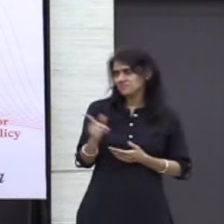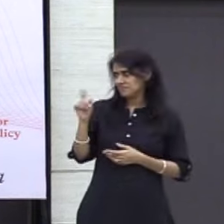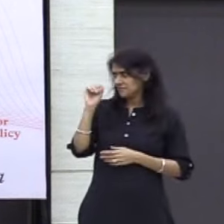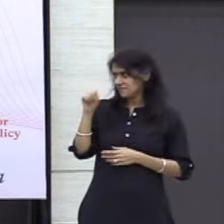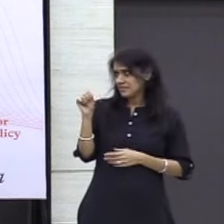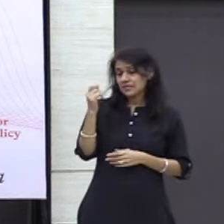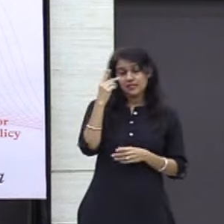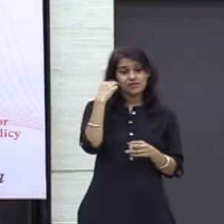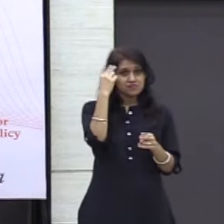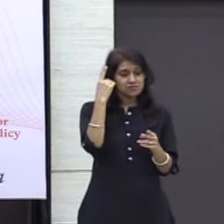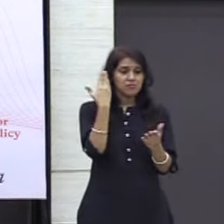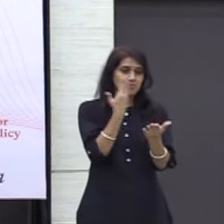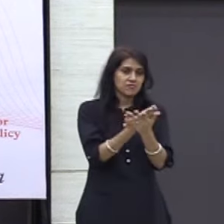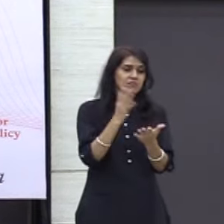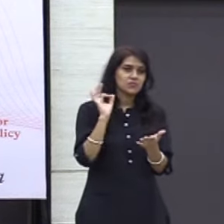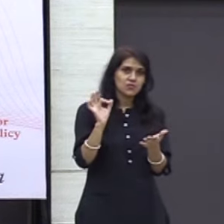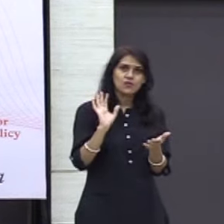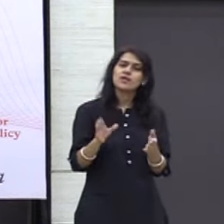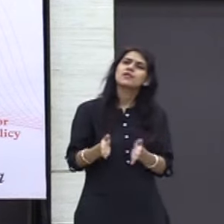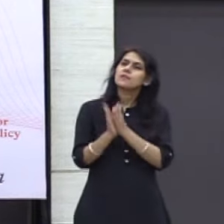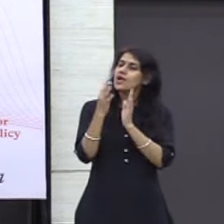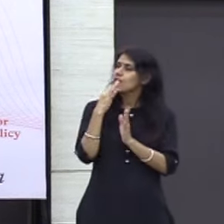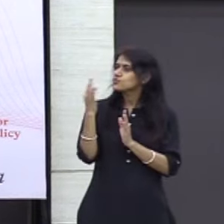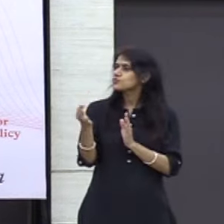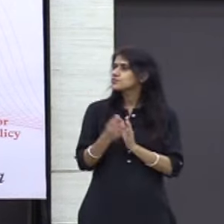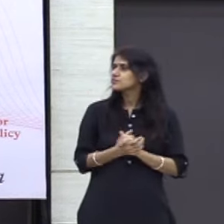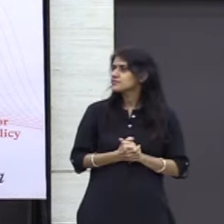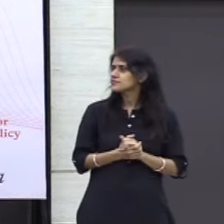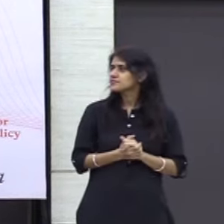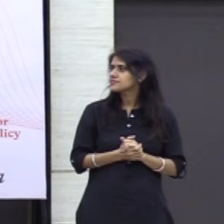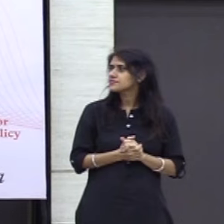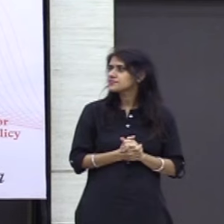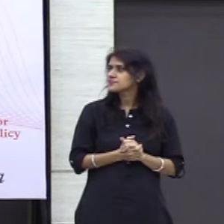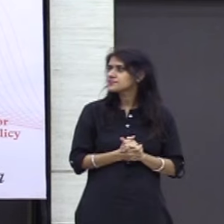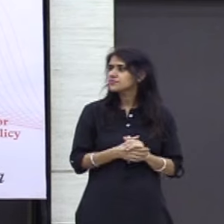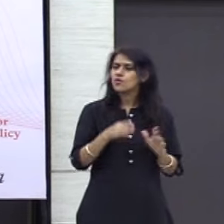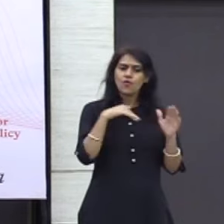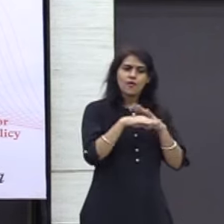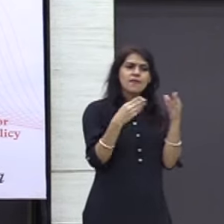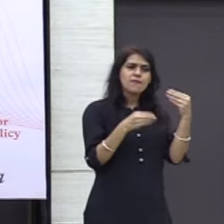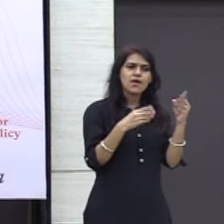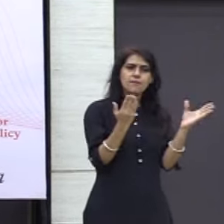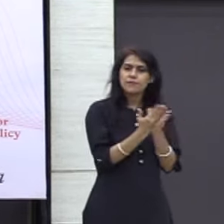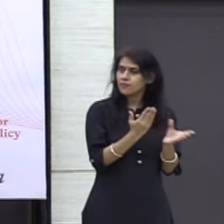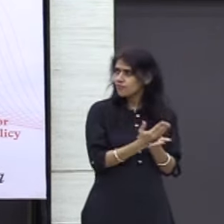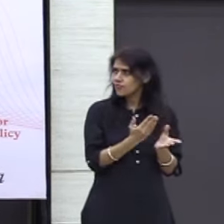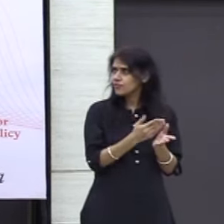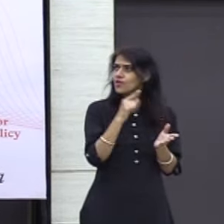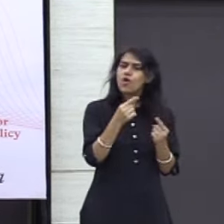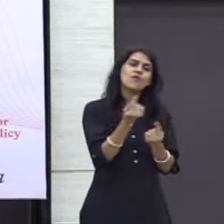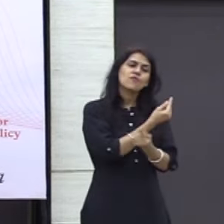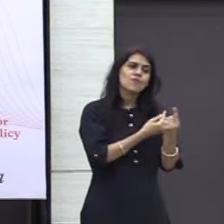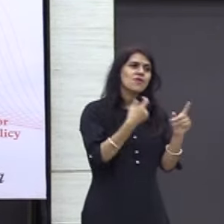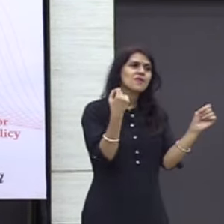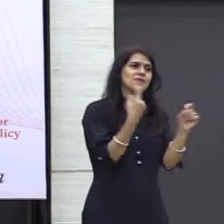reasonable suggestion. And if I may also ask you, since at least on paper, as you're now politically